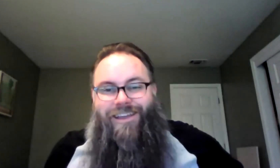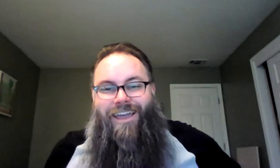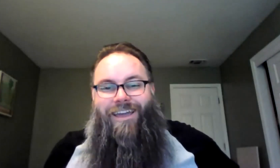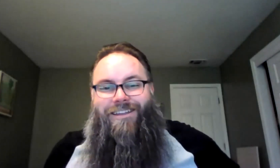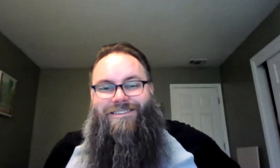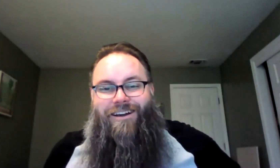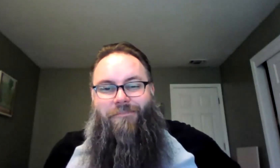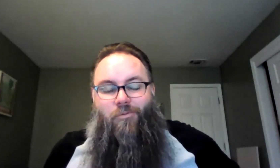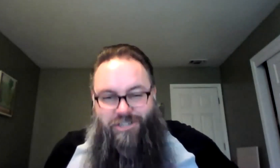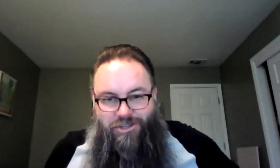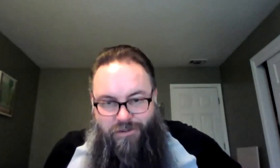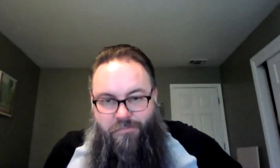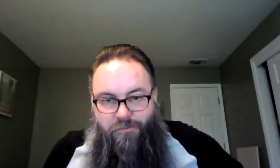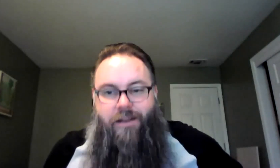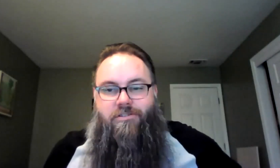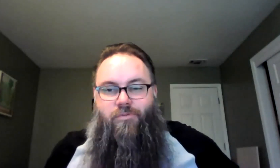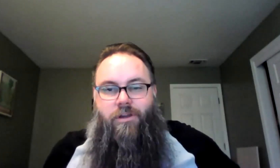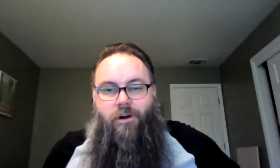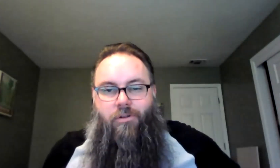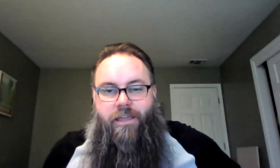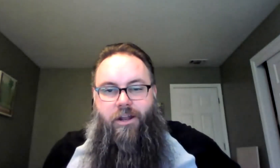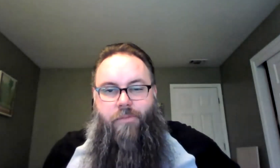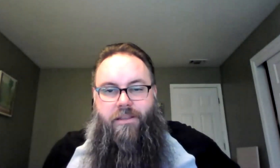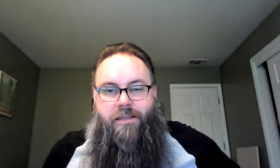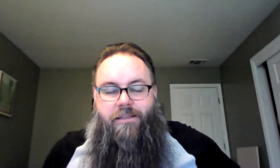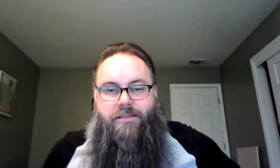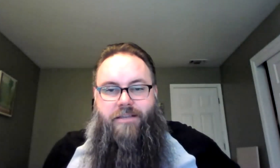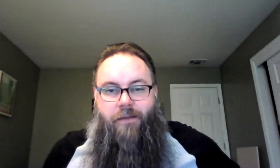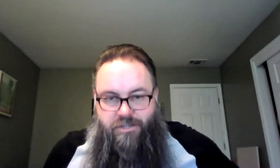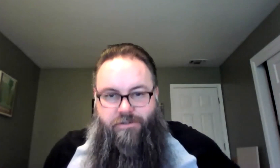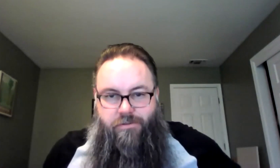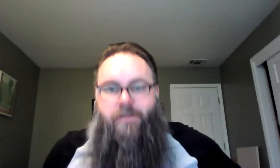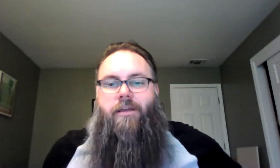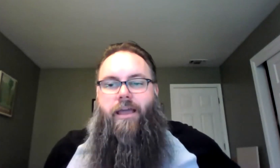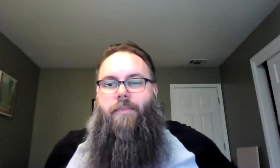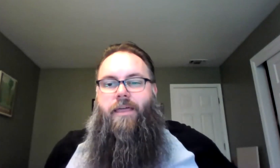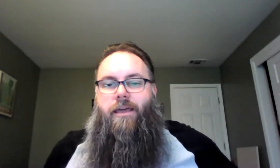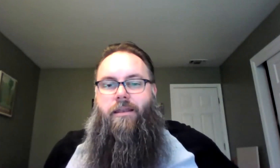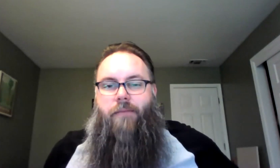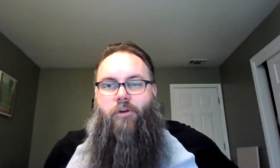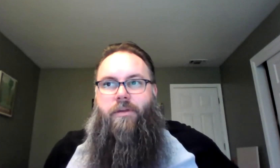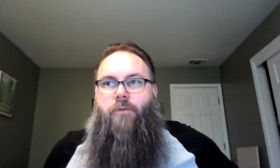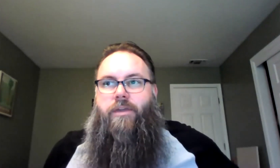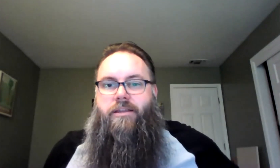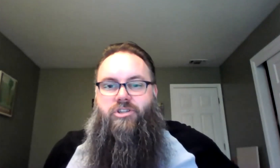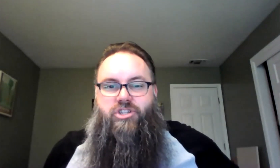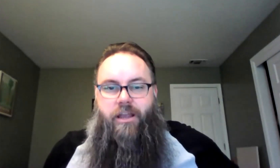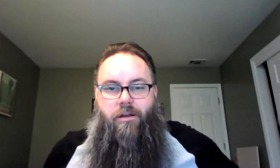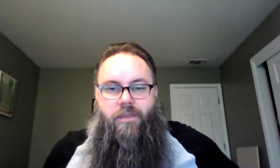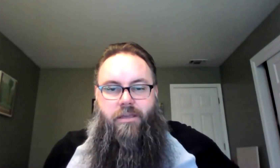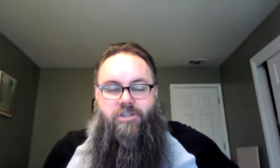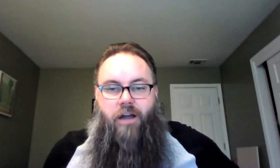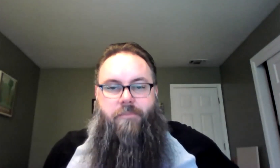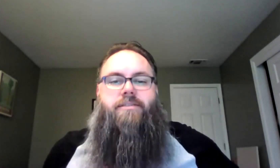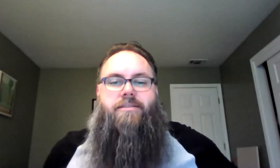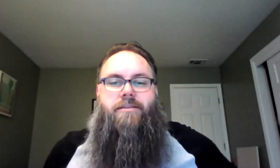this and which service providers we are looking at opening this up to. And then I'm hoping that we can